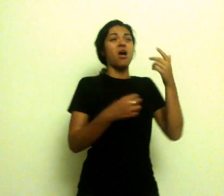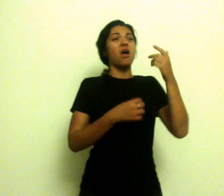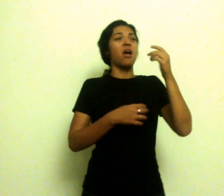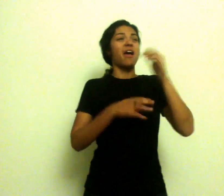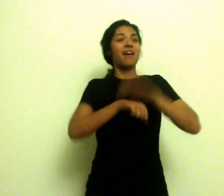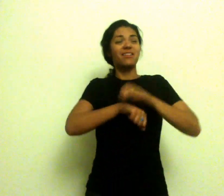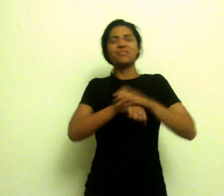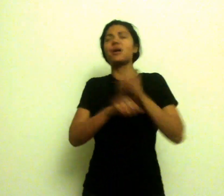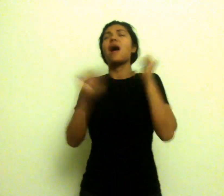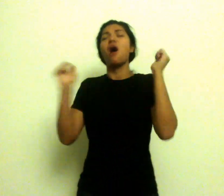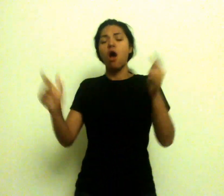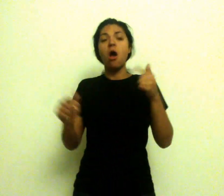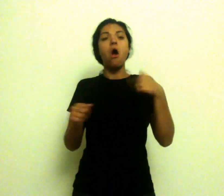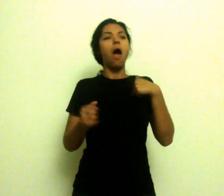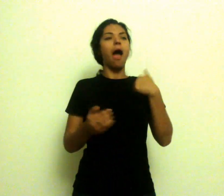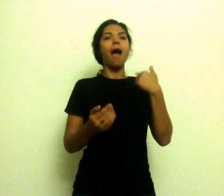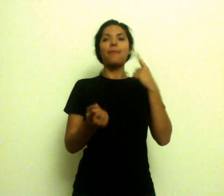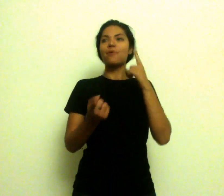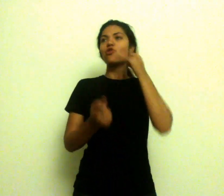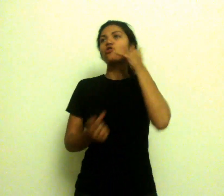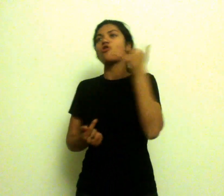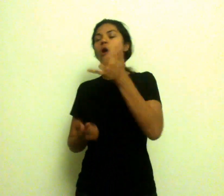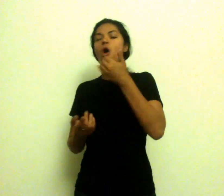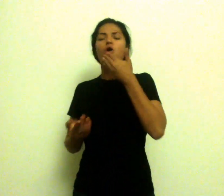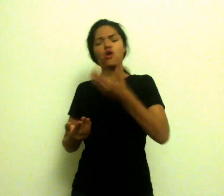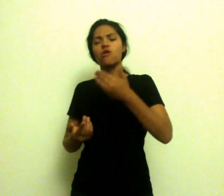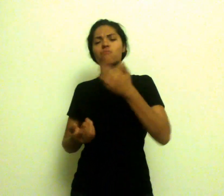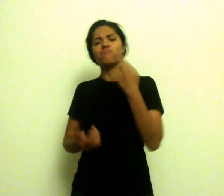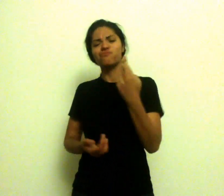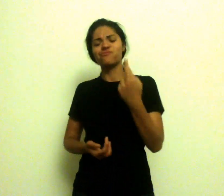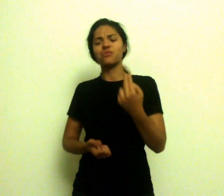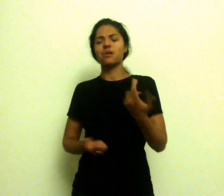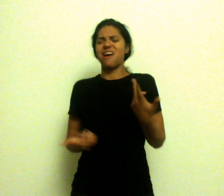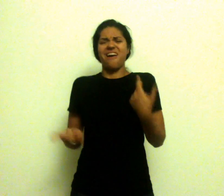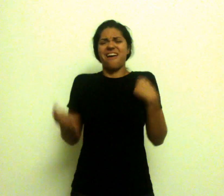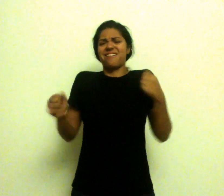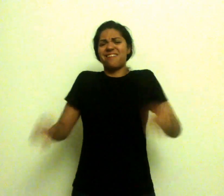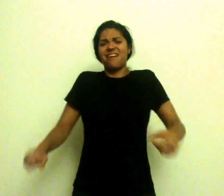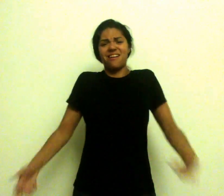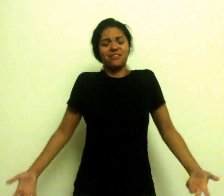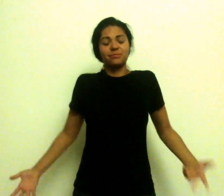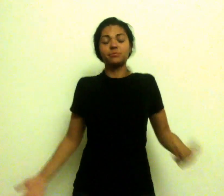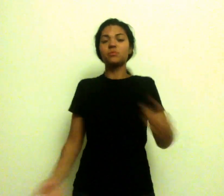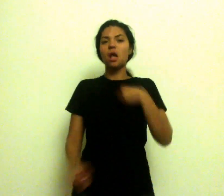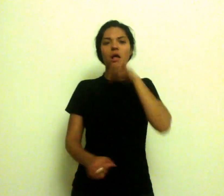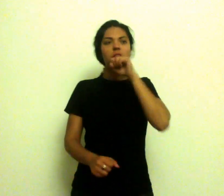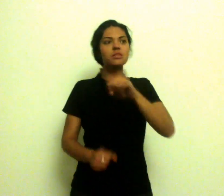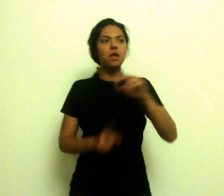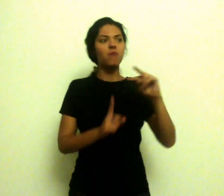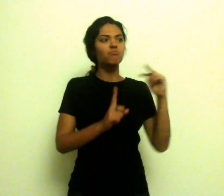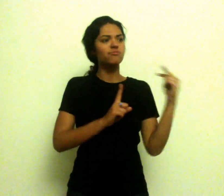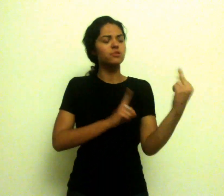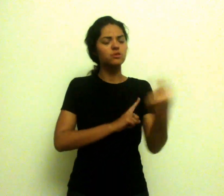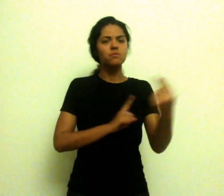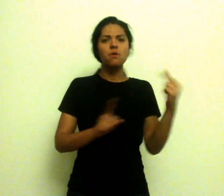these accents. It's even wonderful to hear counter perspectives and be compelled to measure and evaluate your